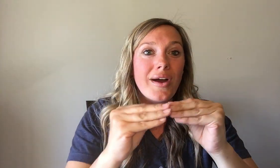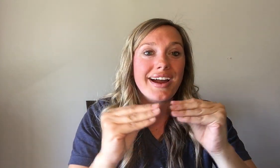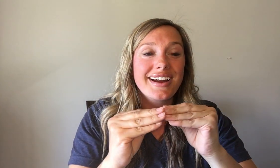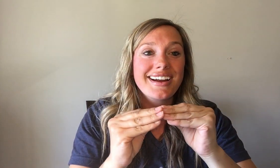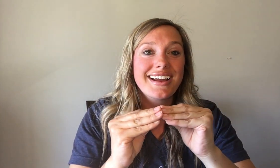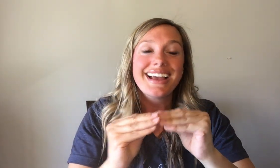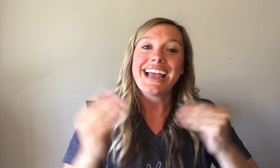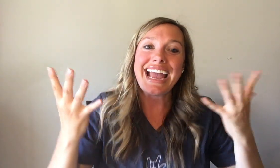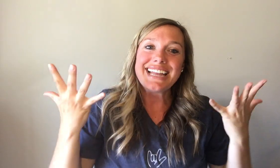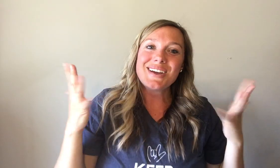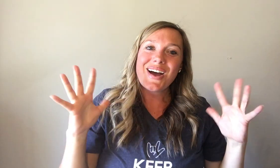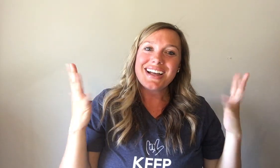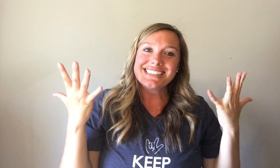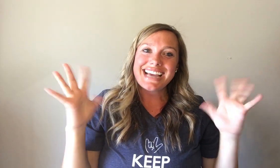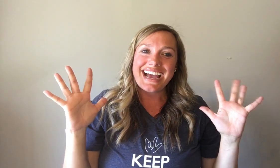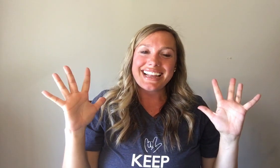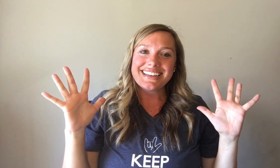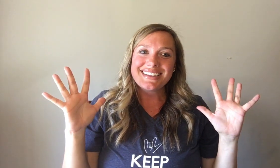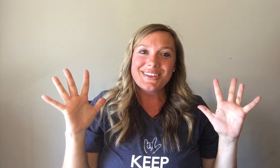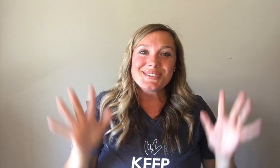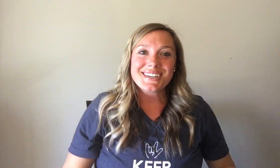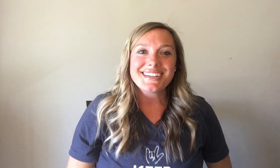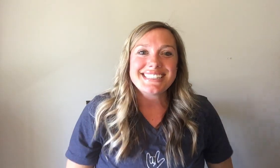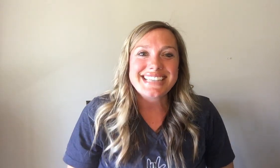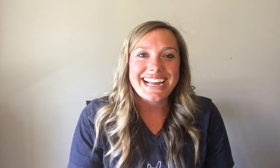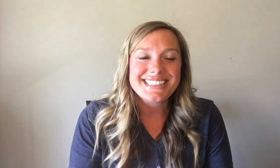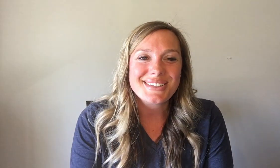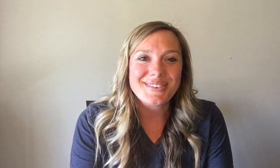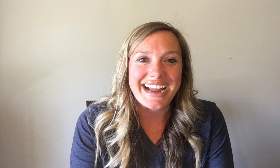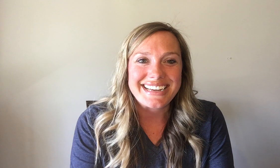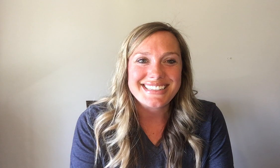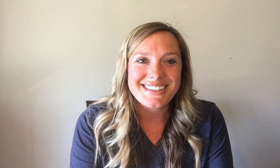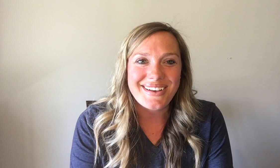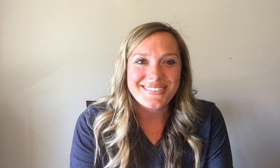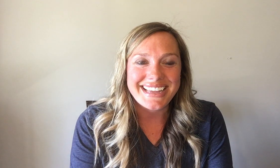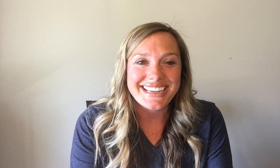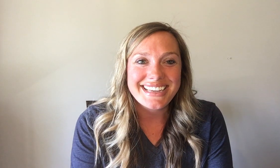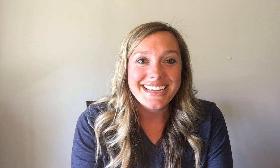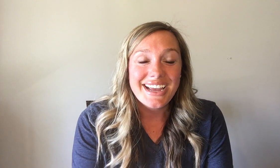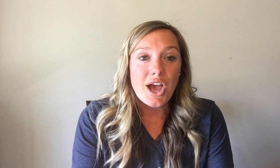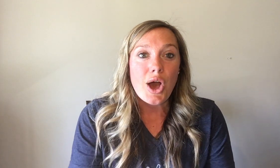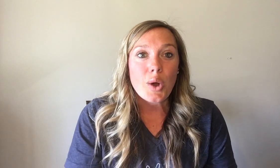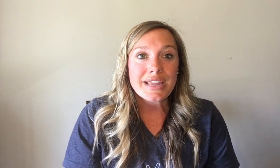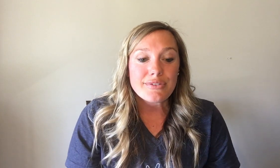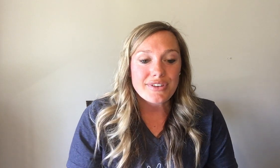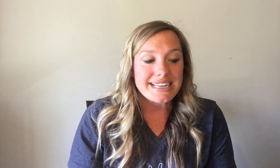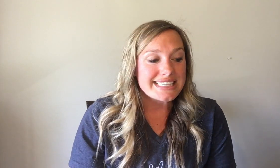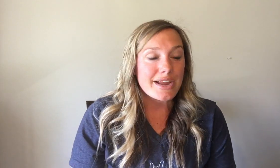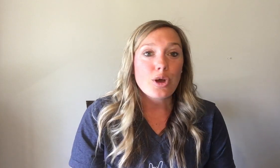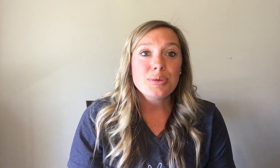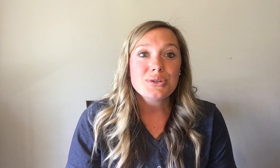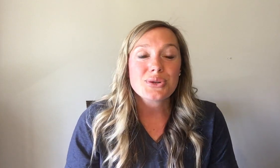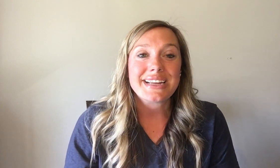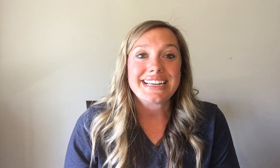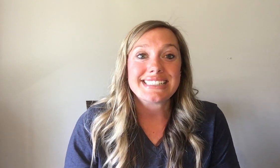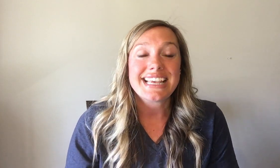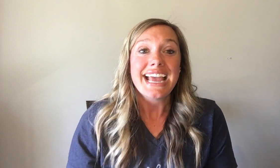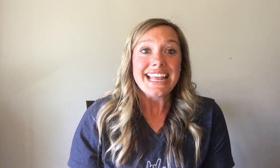more, and all done. Those are good signs to practice all week. Okay, friends, I hope you join us.